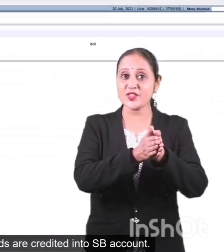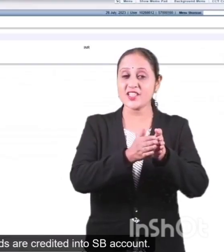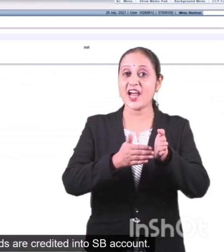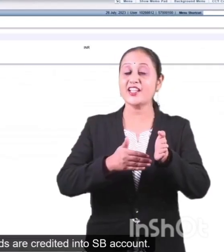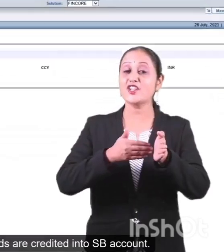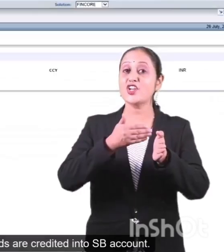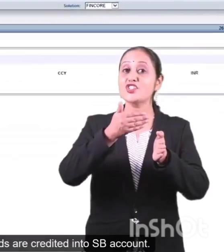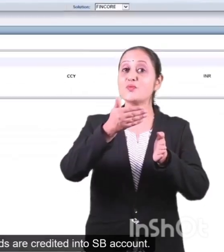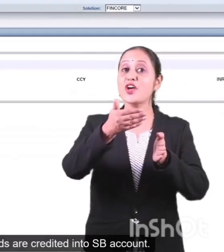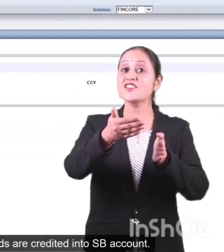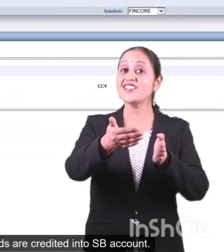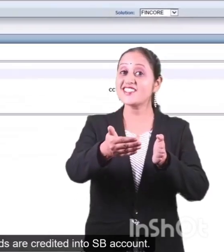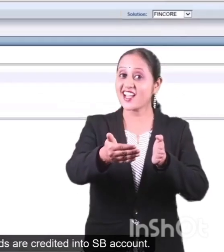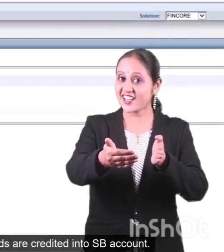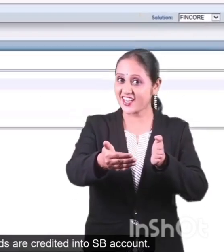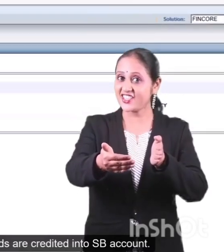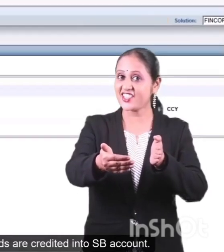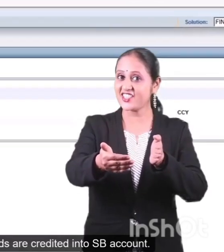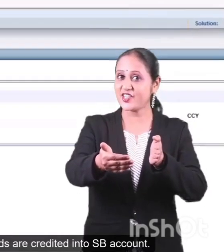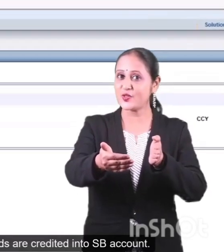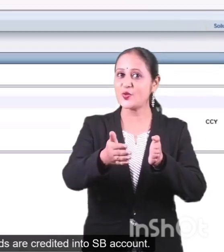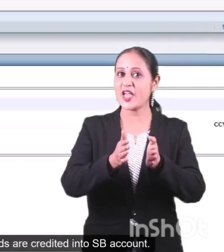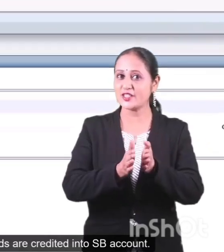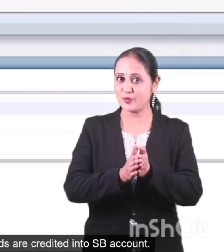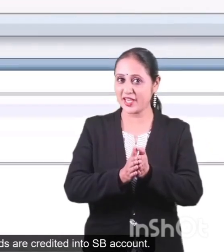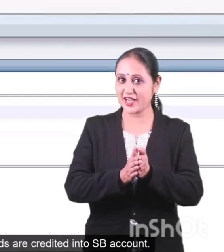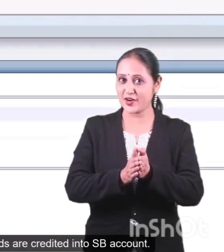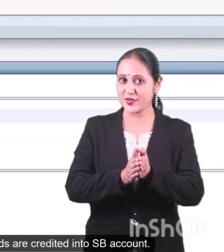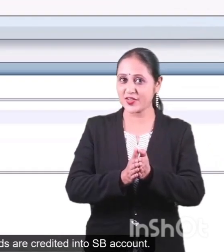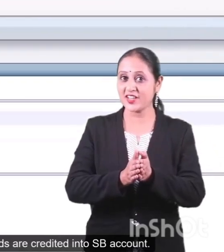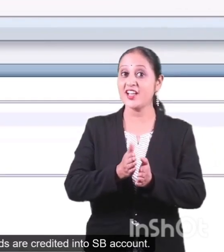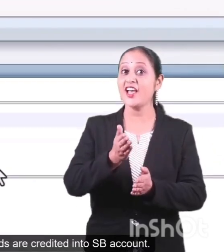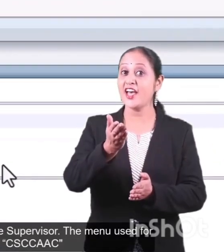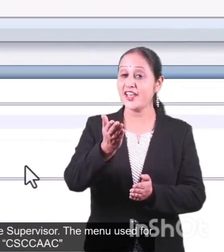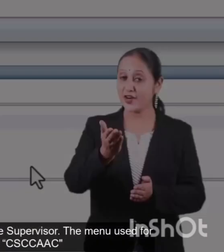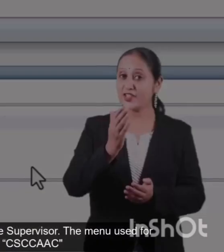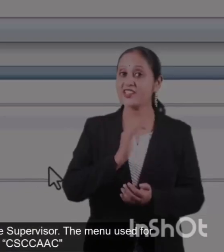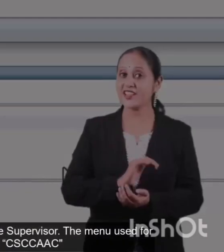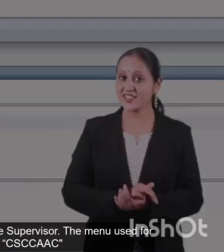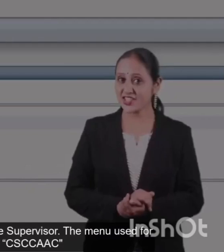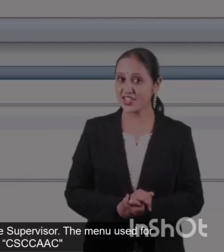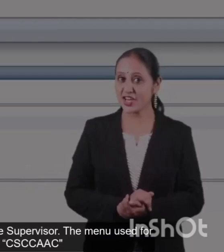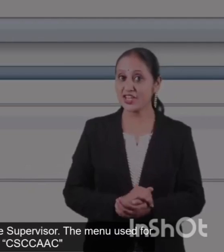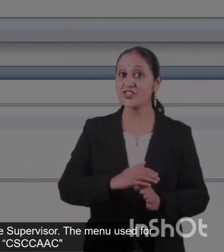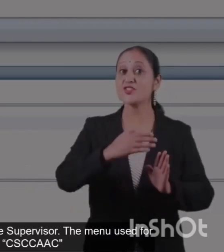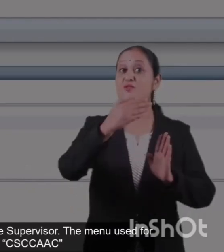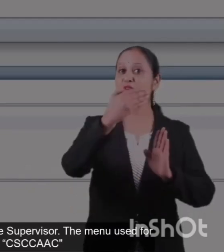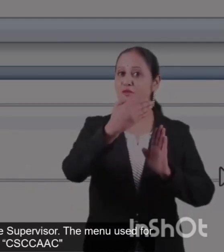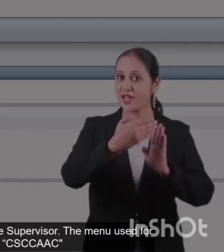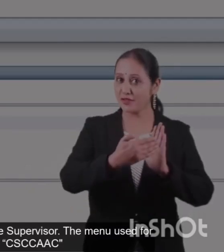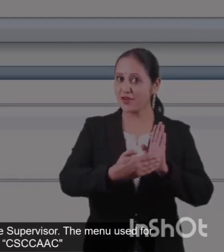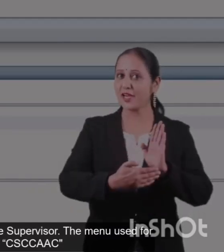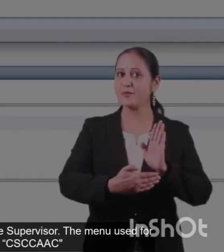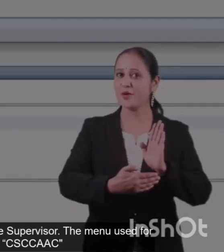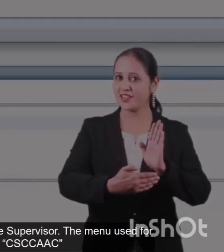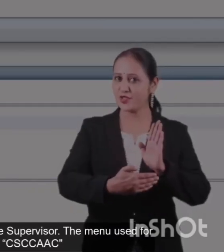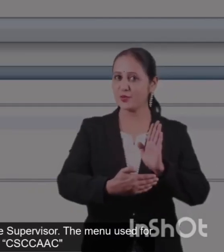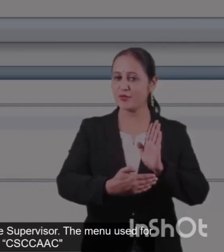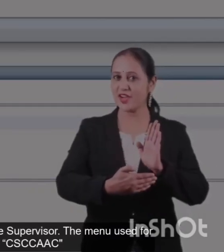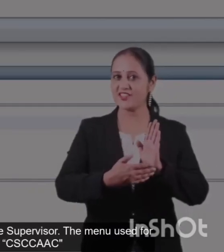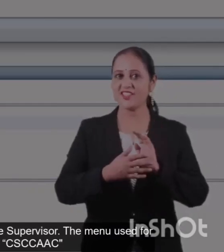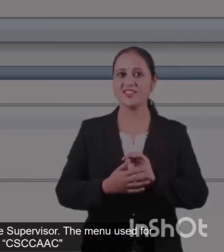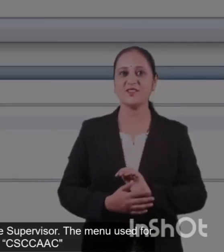The account is closed and the closure proceeds are credited into SB account. Now the transaction needs to